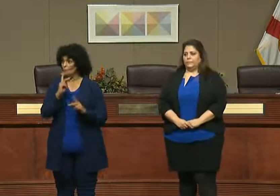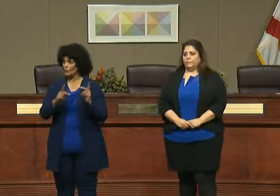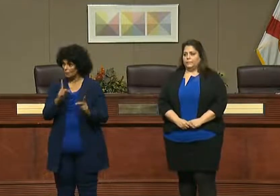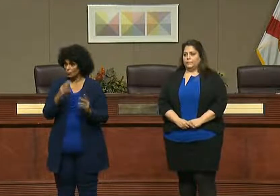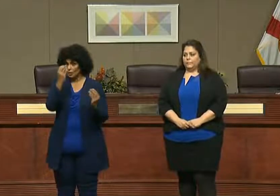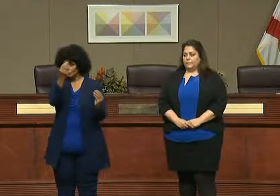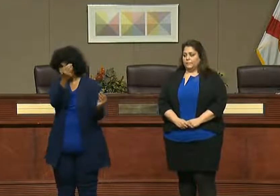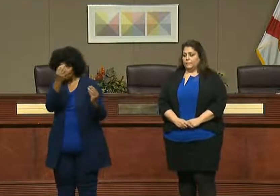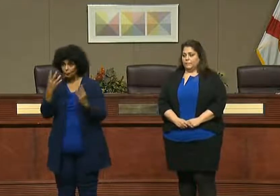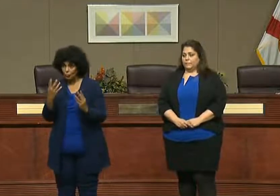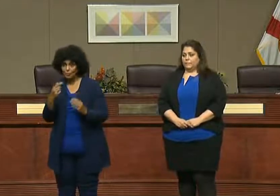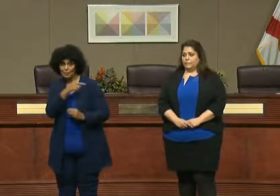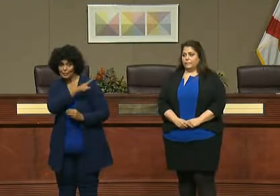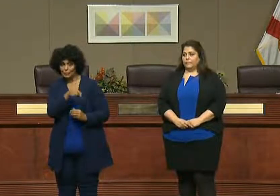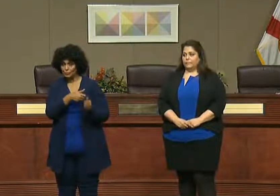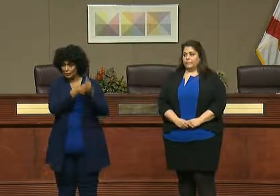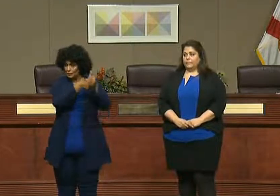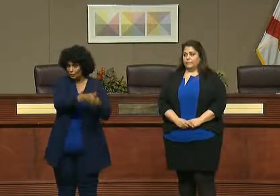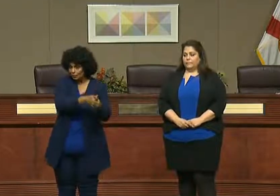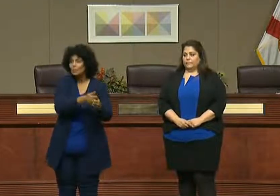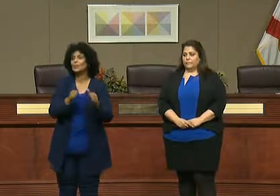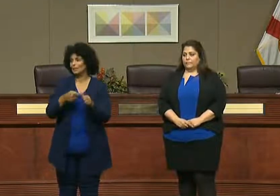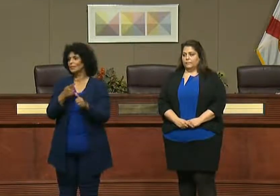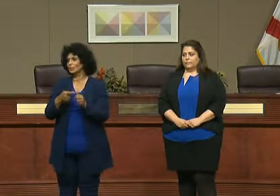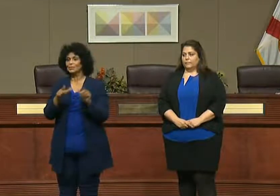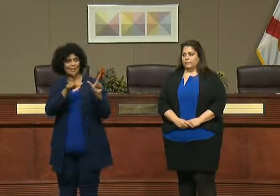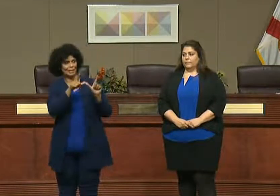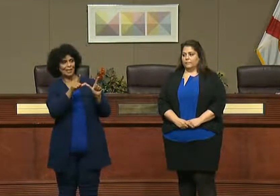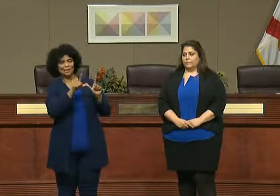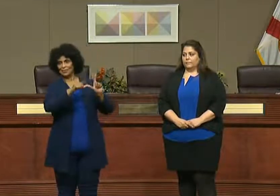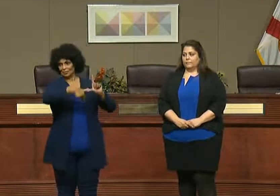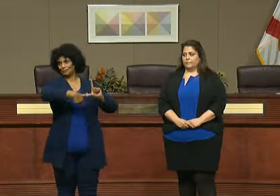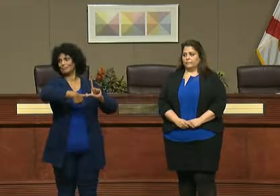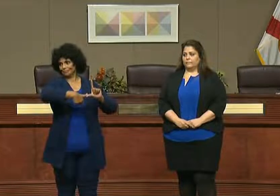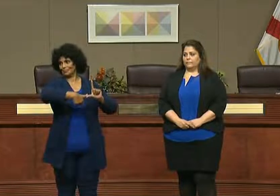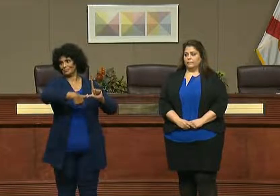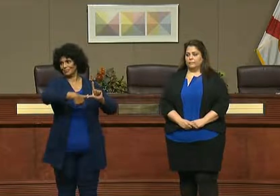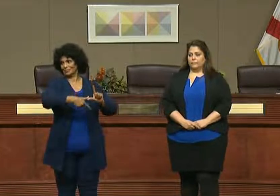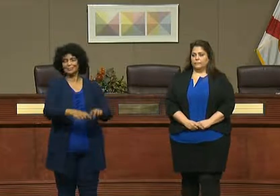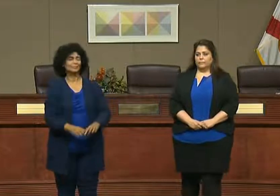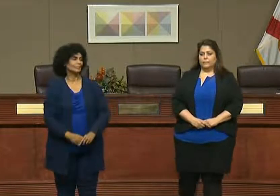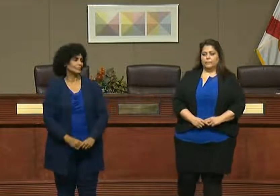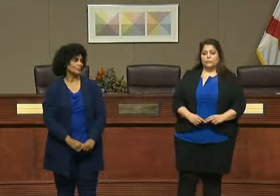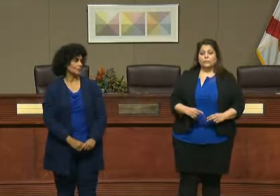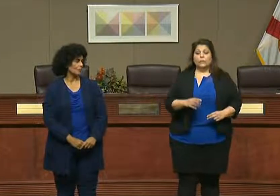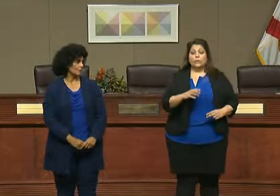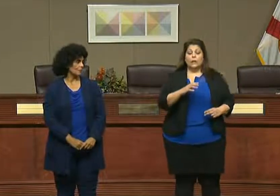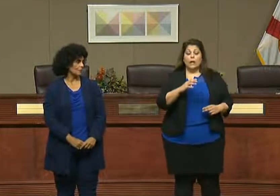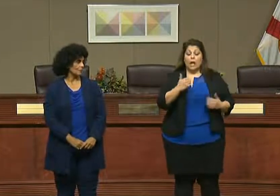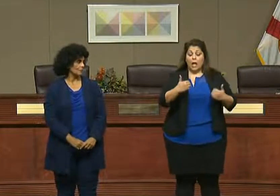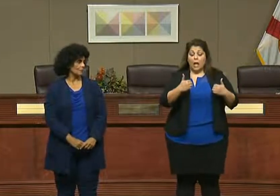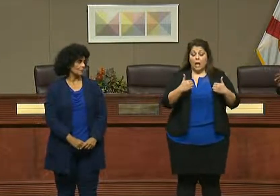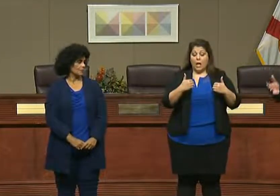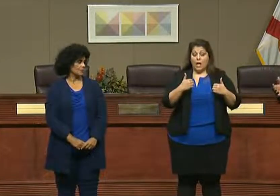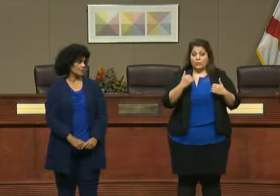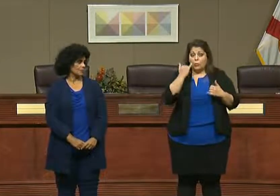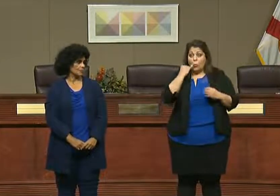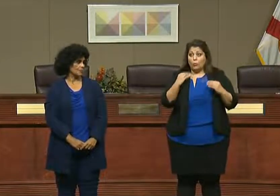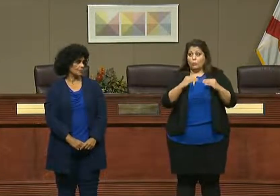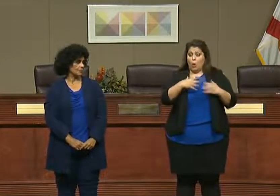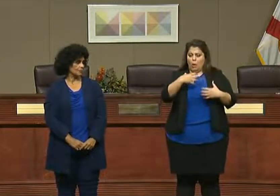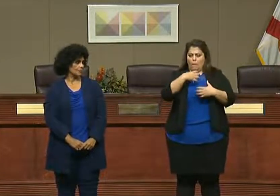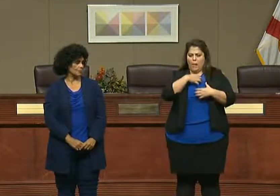en cumplimiento, el Departamento de Regulaciones ha suspendido sus licencias. If we receive complaints